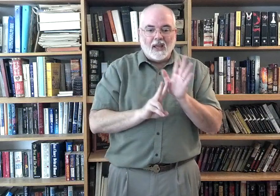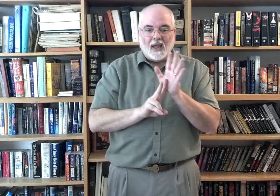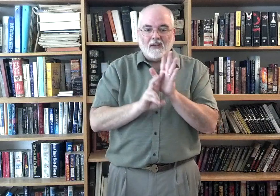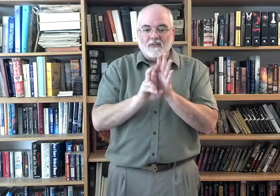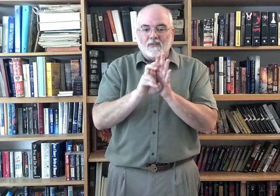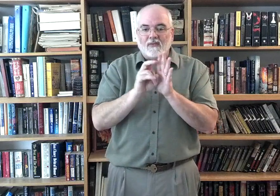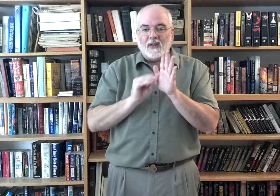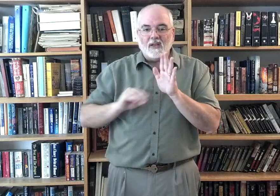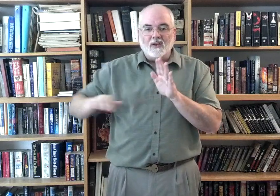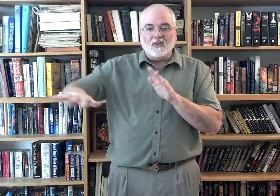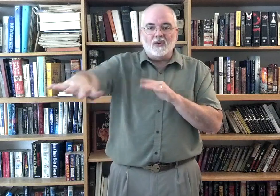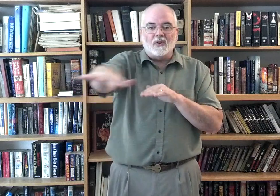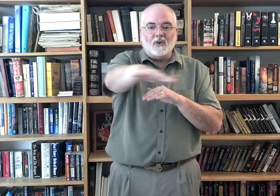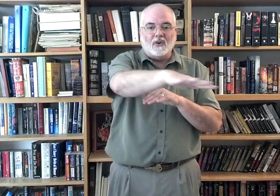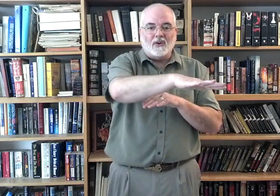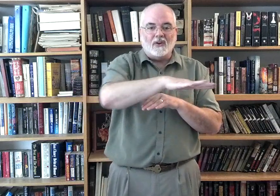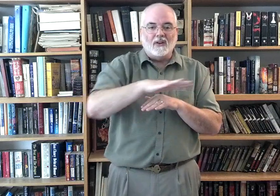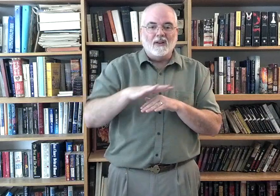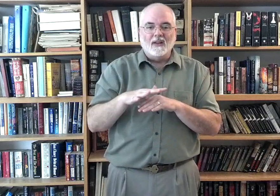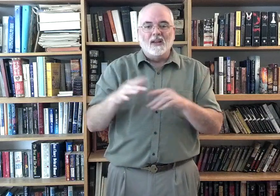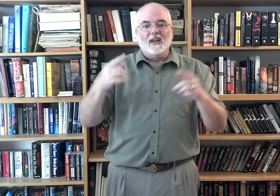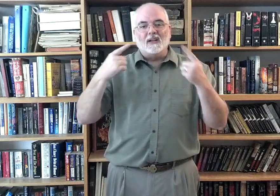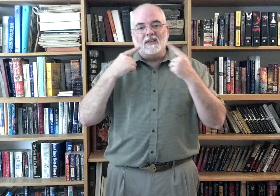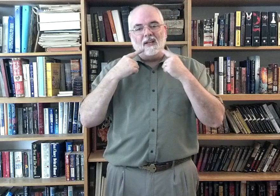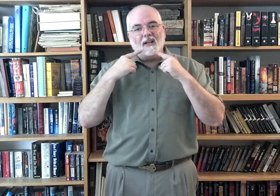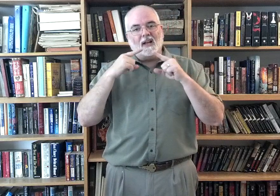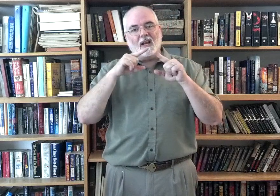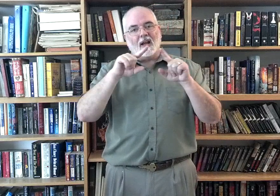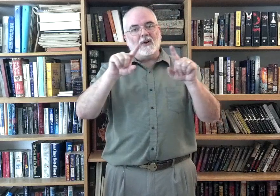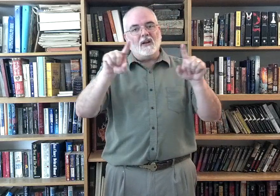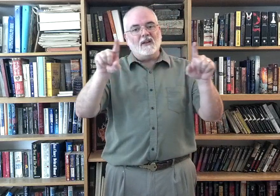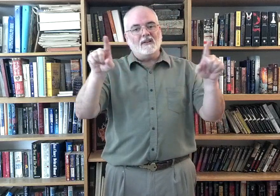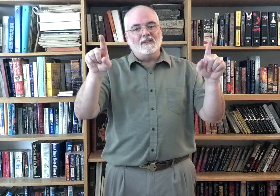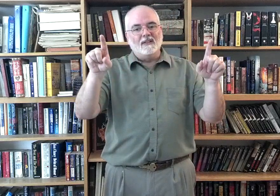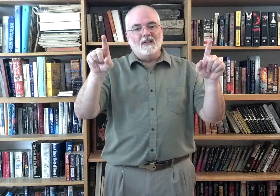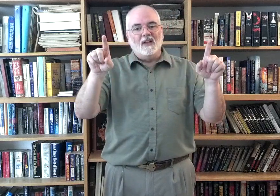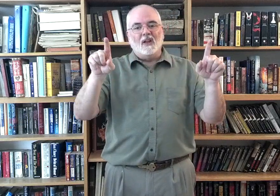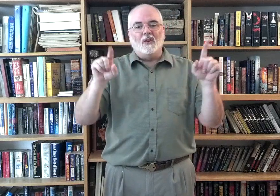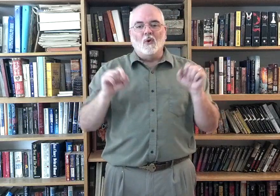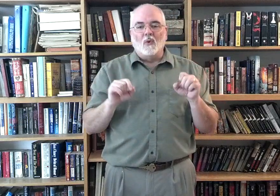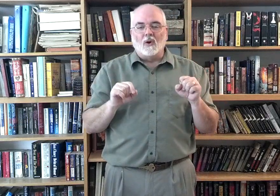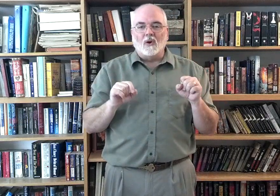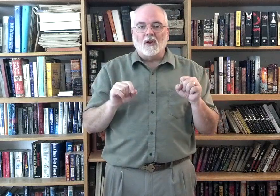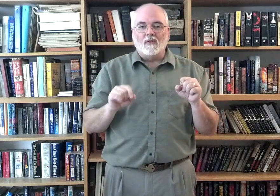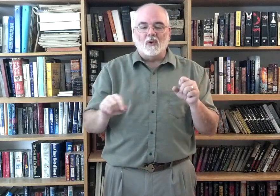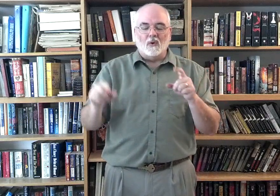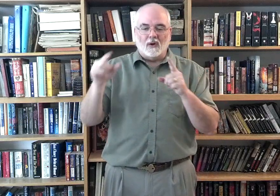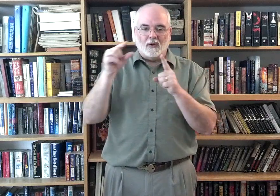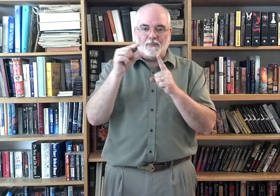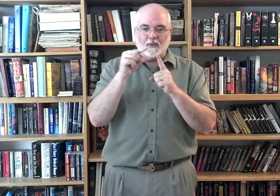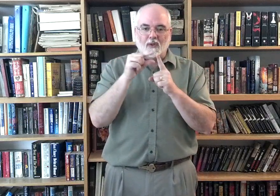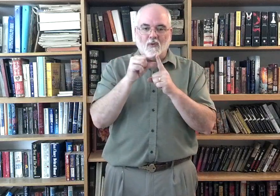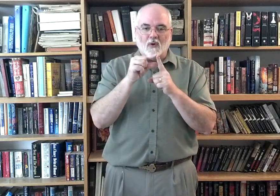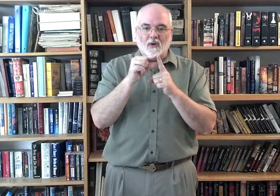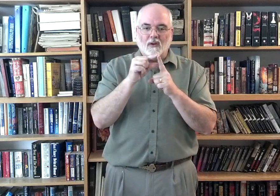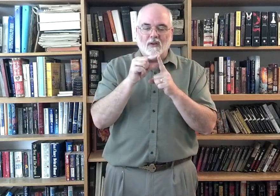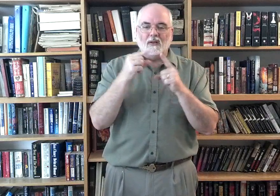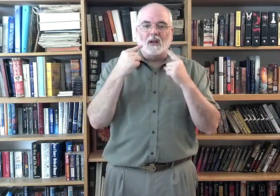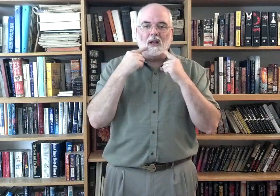and vineyard, declaring the word of the Lord. The word declaring